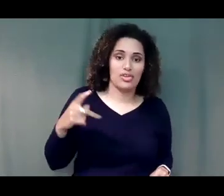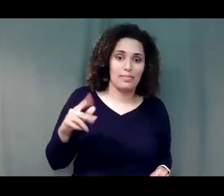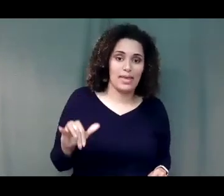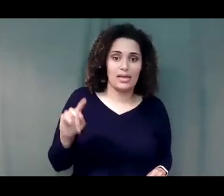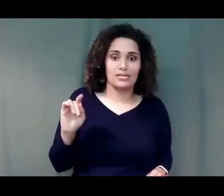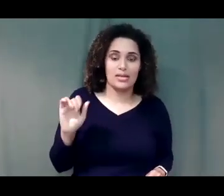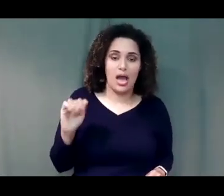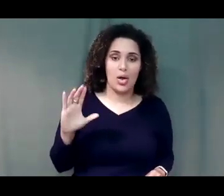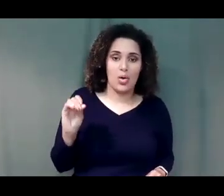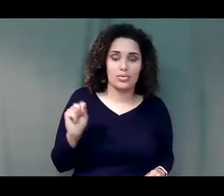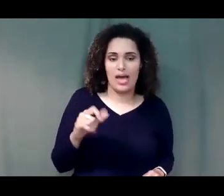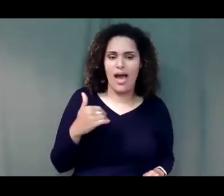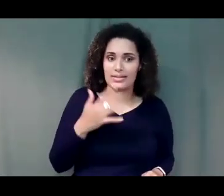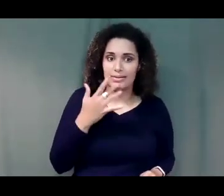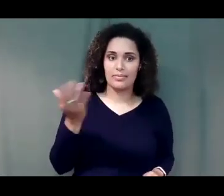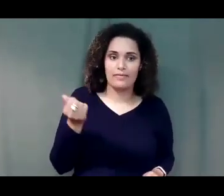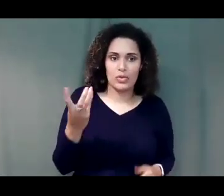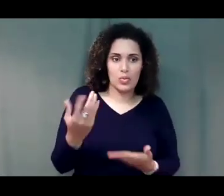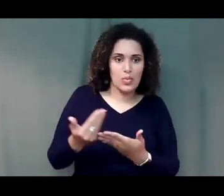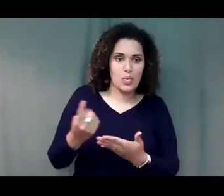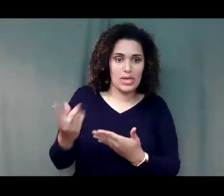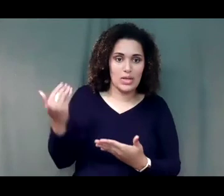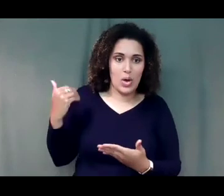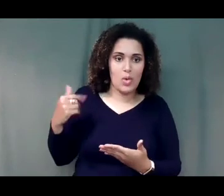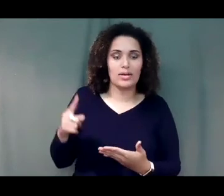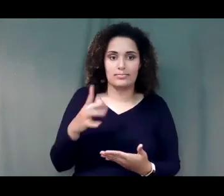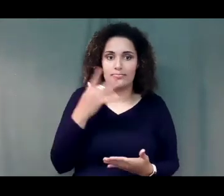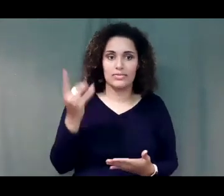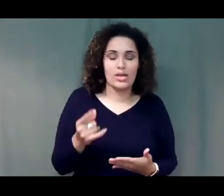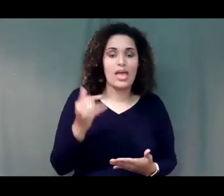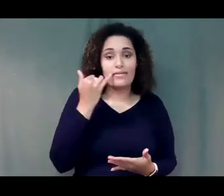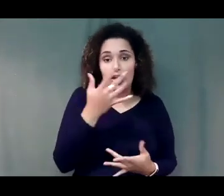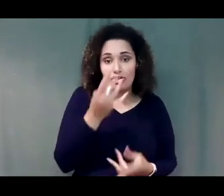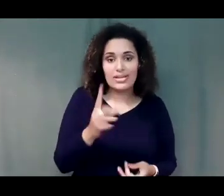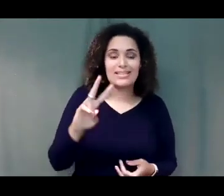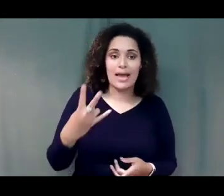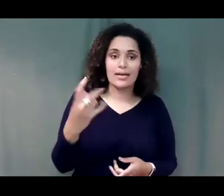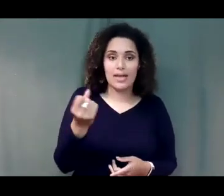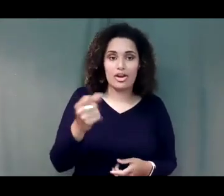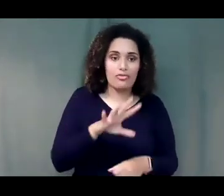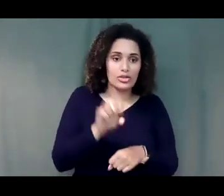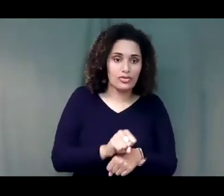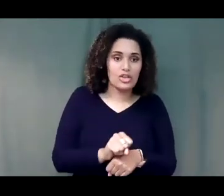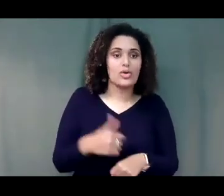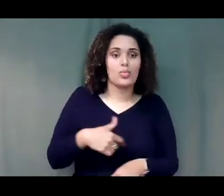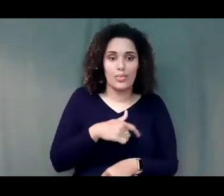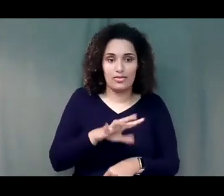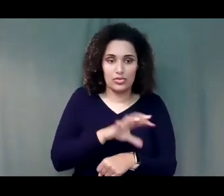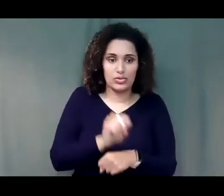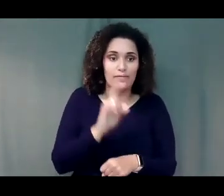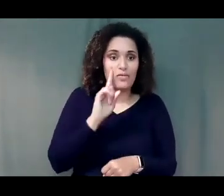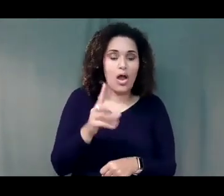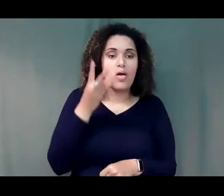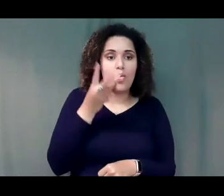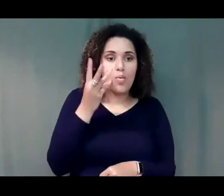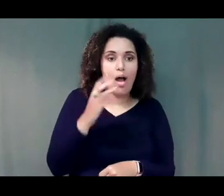great. So if you're interested in a second Saturday reservation, because we really do reserve them for our wine club